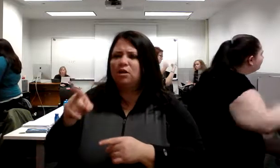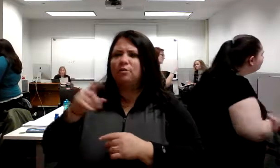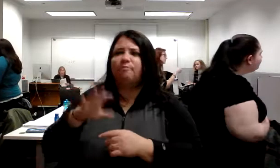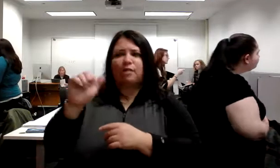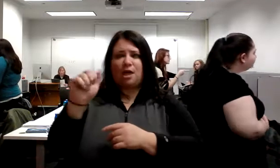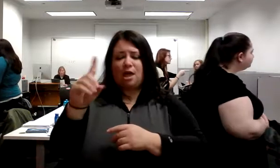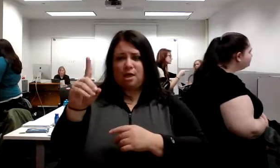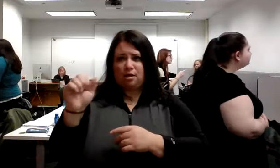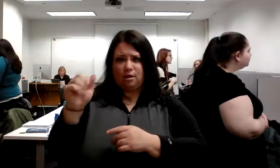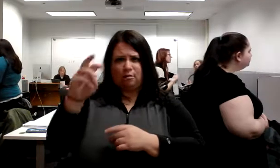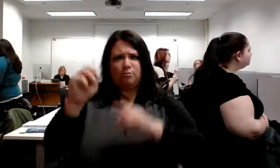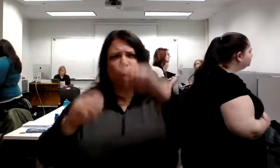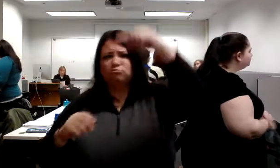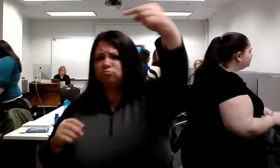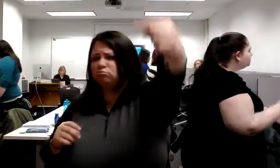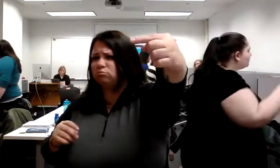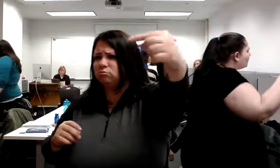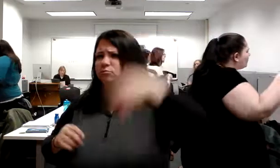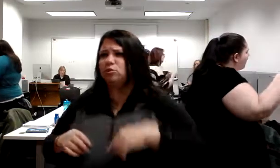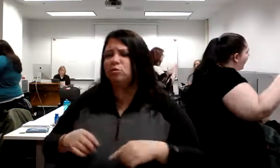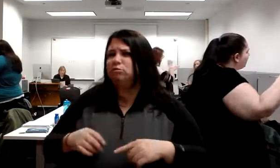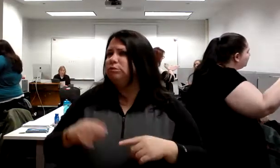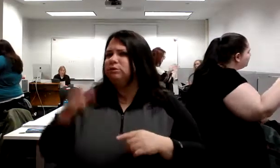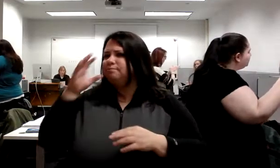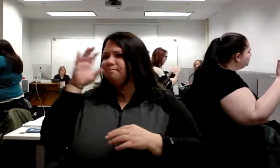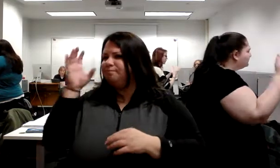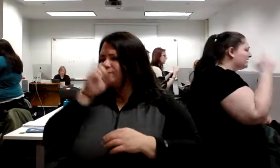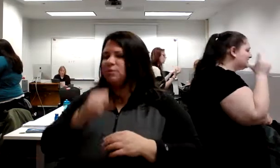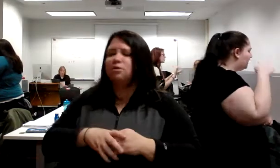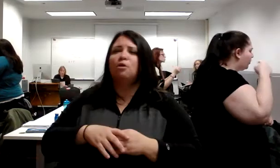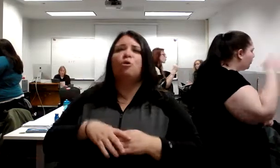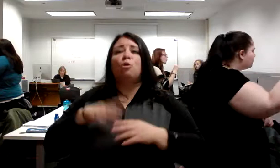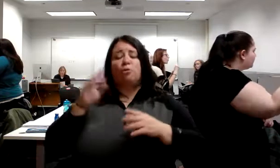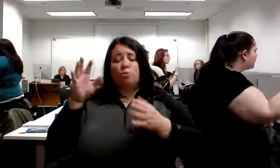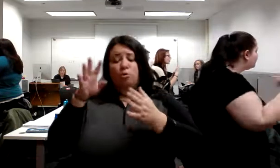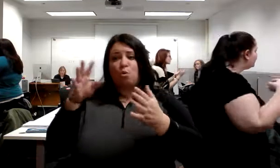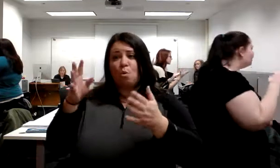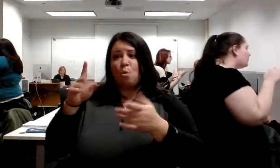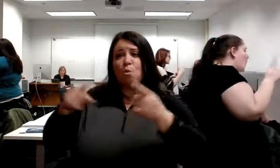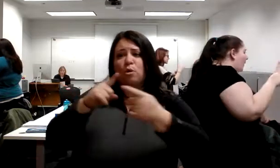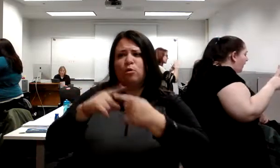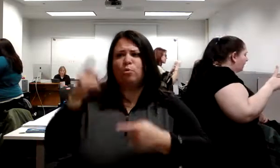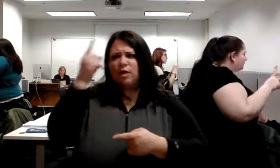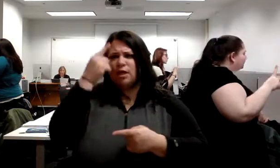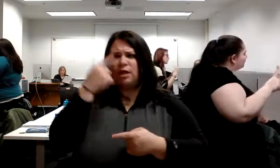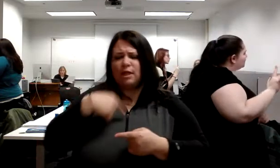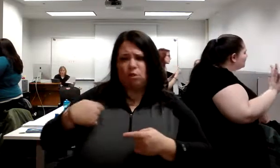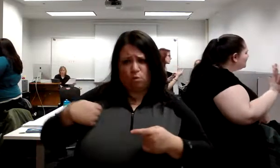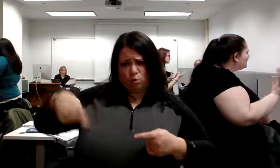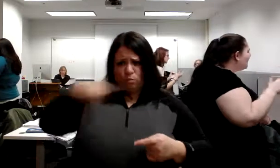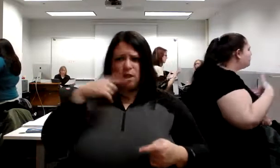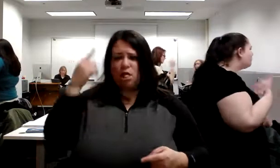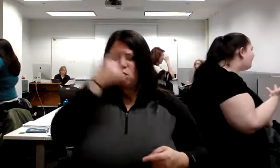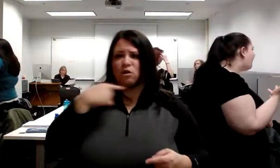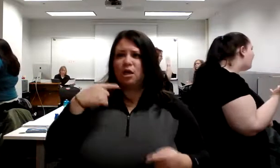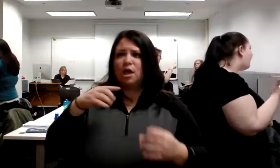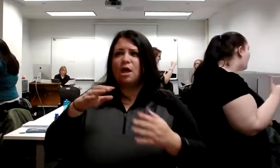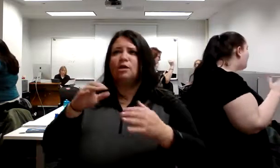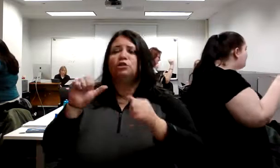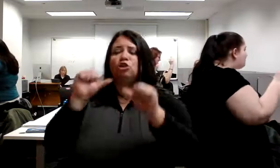Yeah, okay, but when we're looking at artwork, there's a special word. Like Pablo Picasso, when he would show a person's face and he would show it from